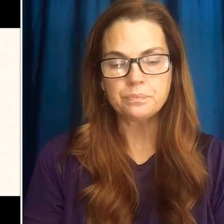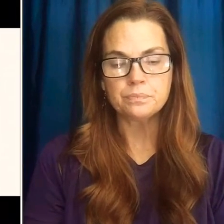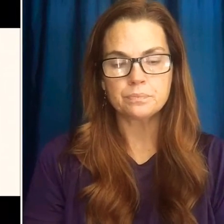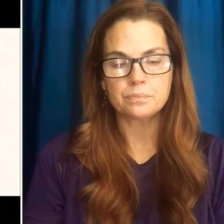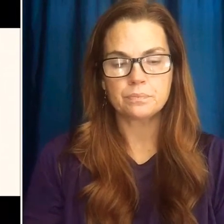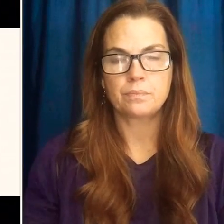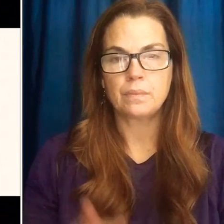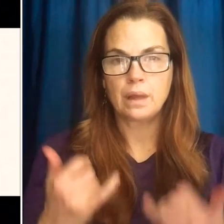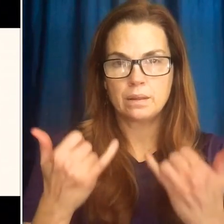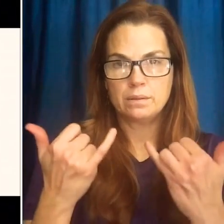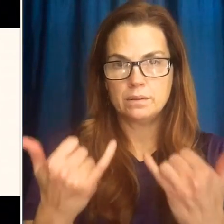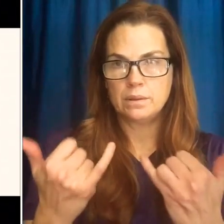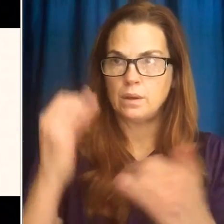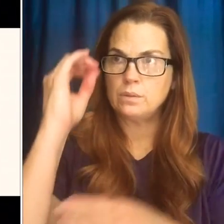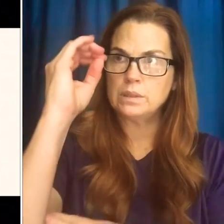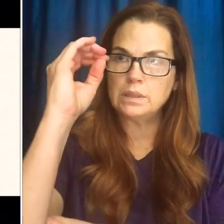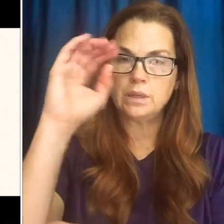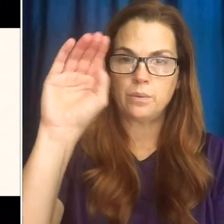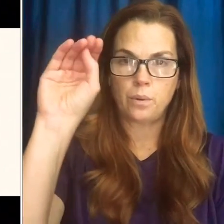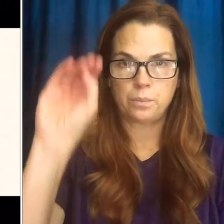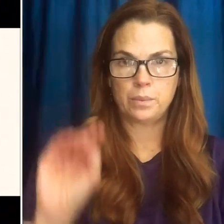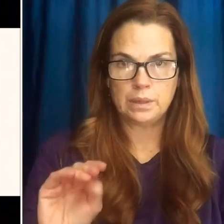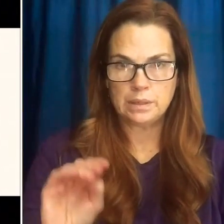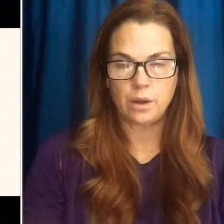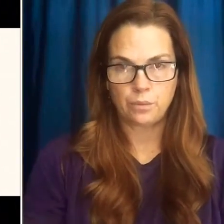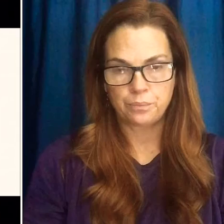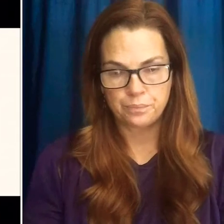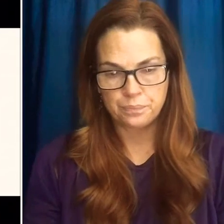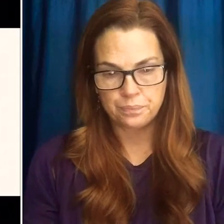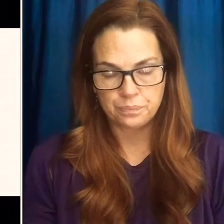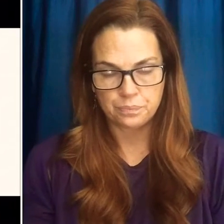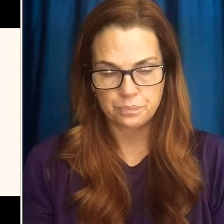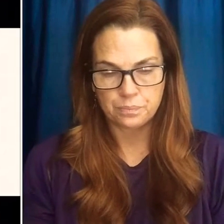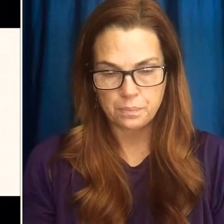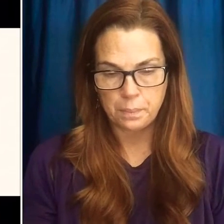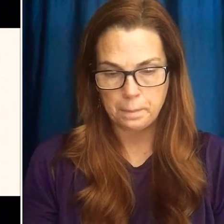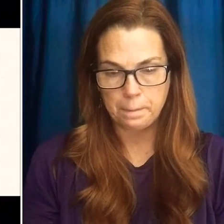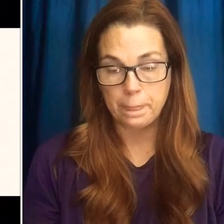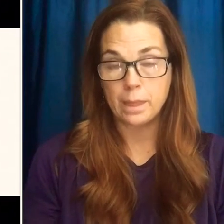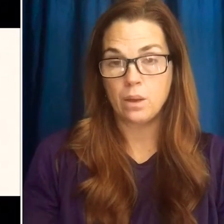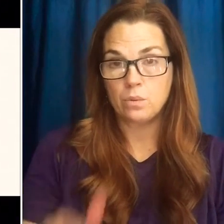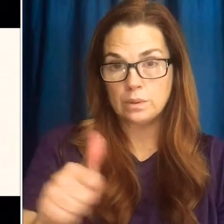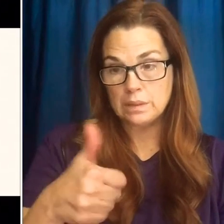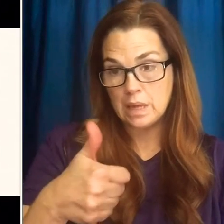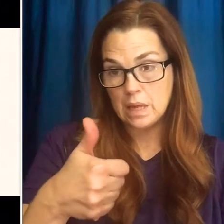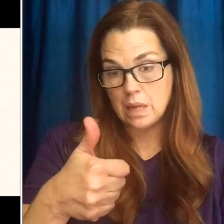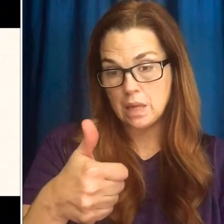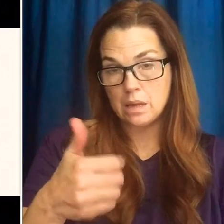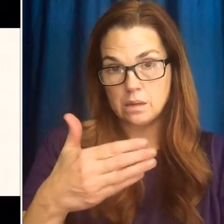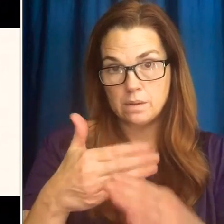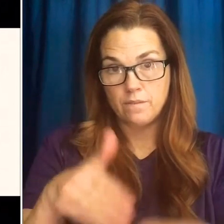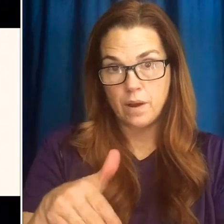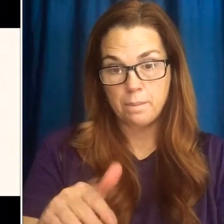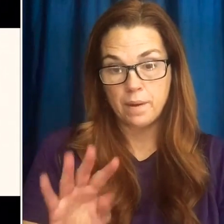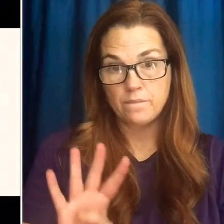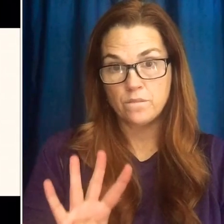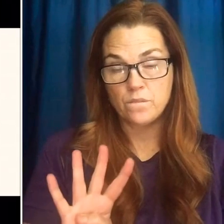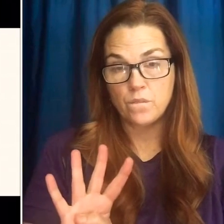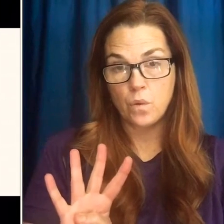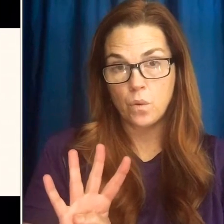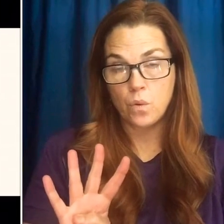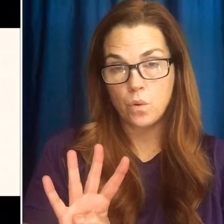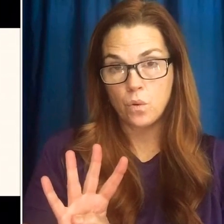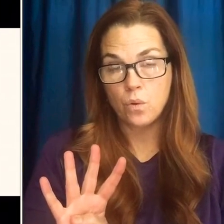I can make 2 groups of 4 out of 10, or I can subtract 4 twice from